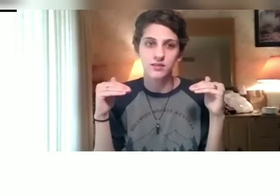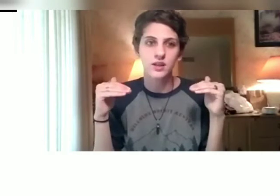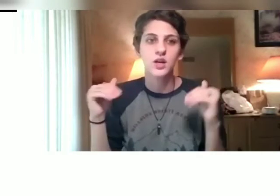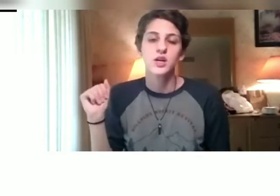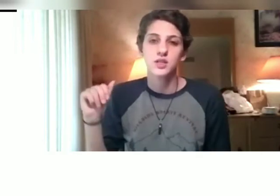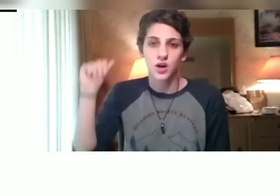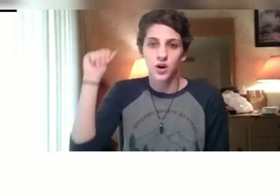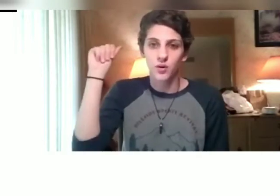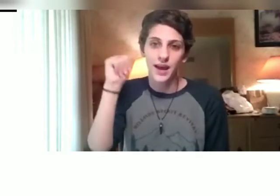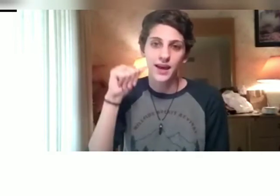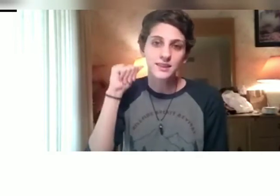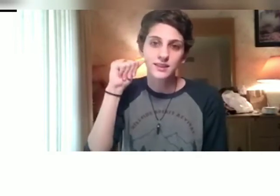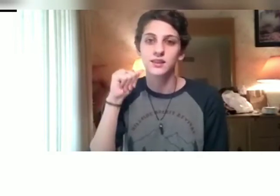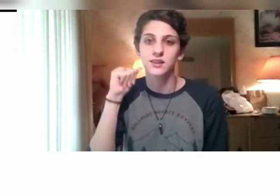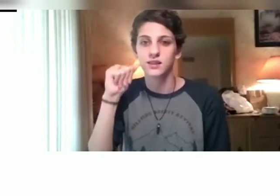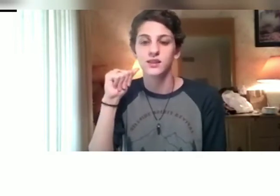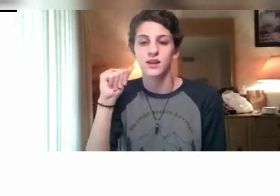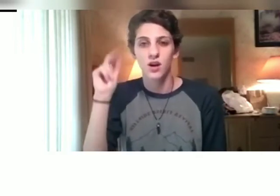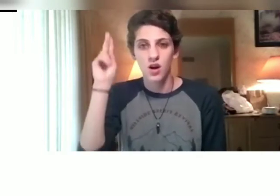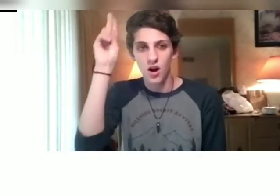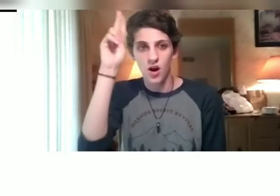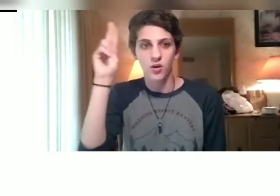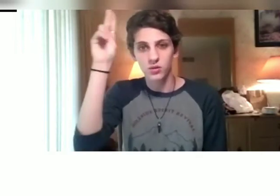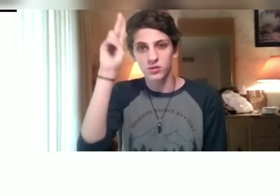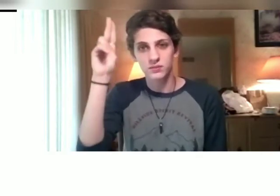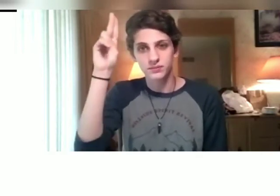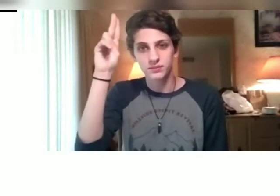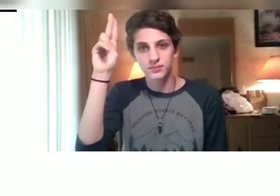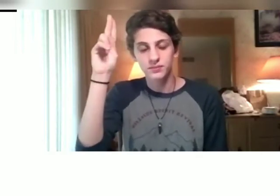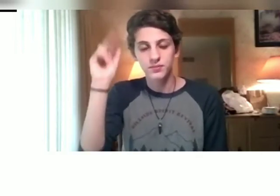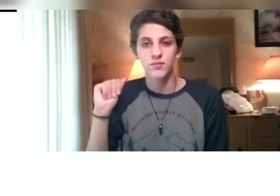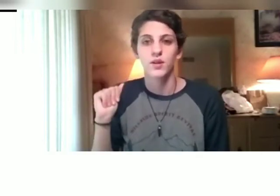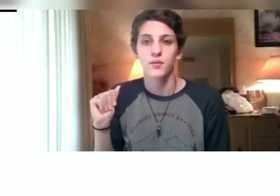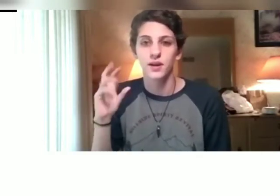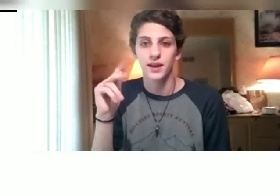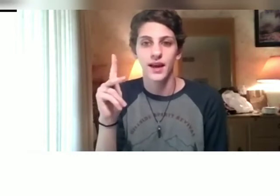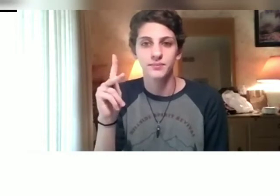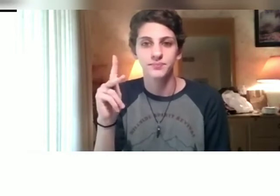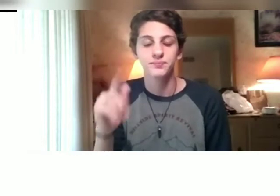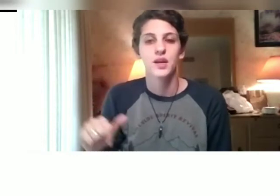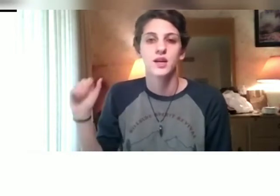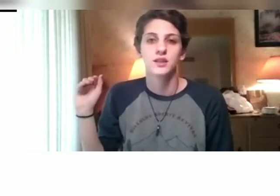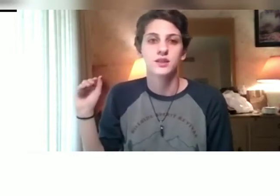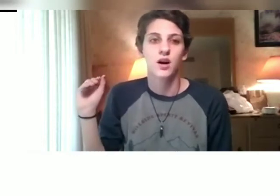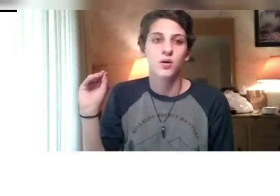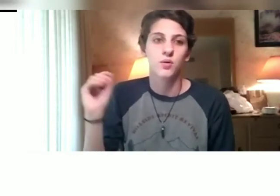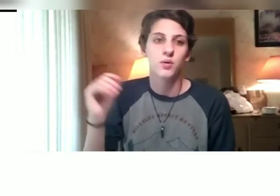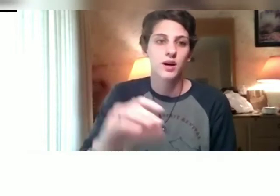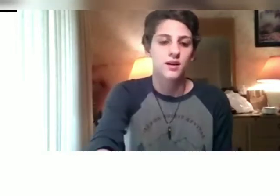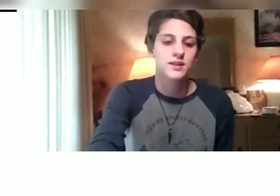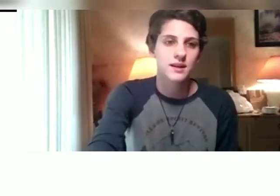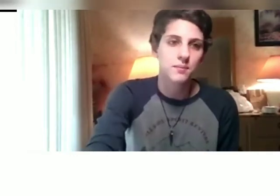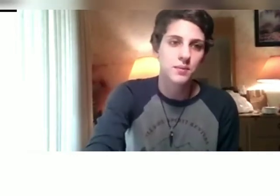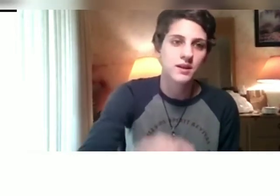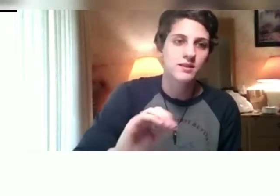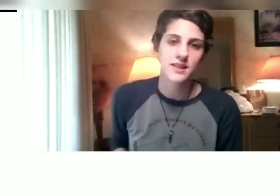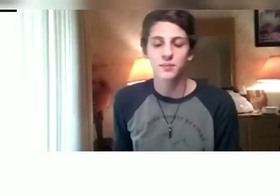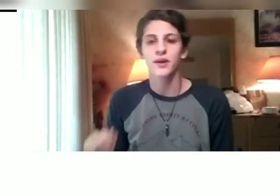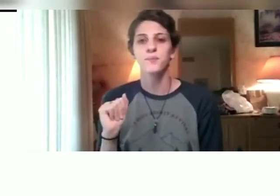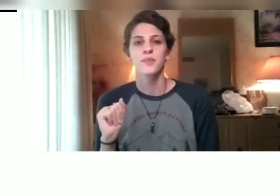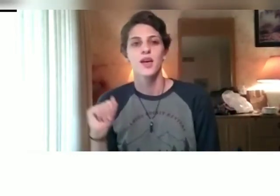here. So aunt, uncle. Okay. So I'm going to put